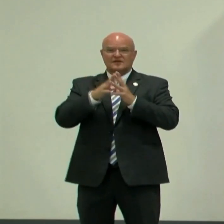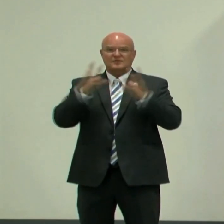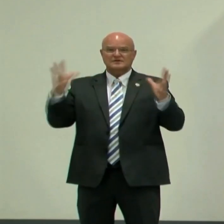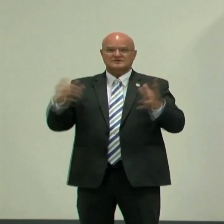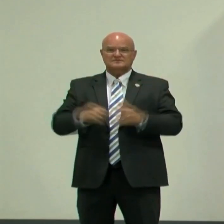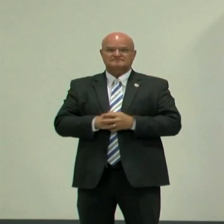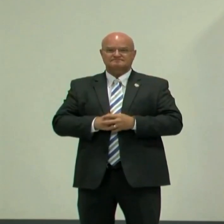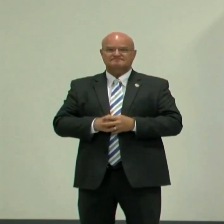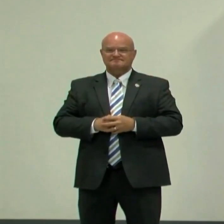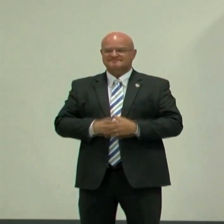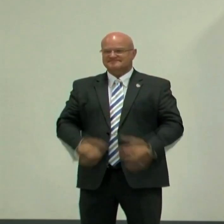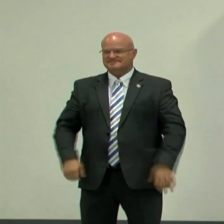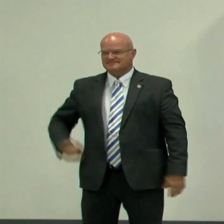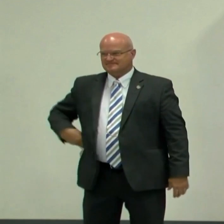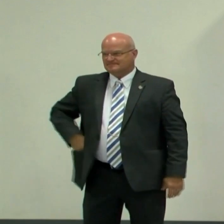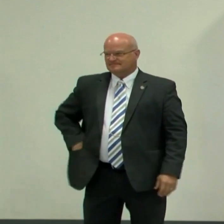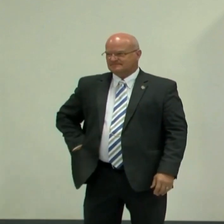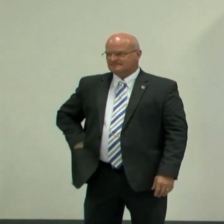much.